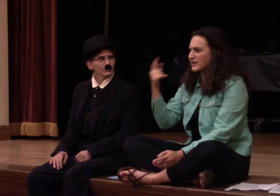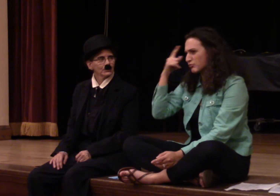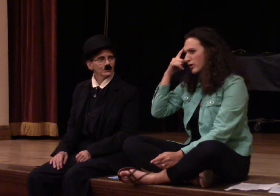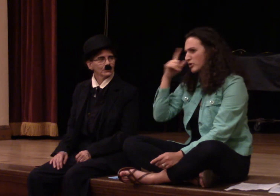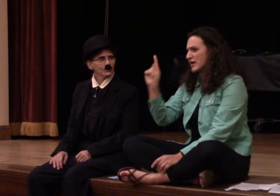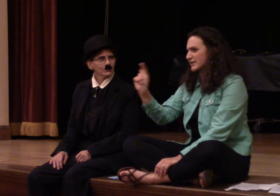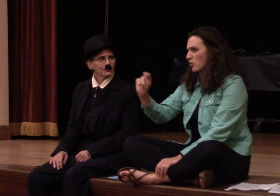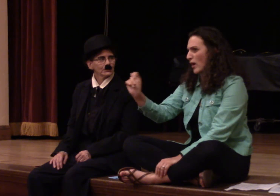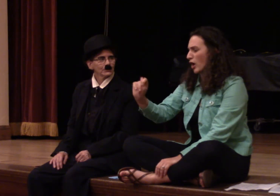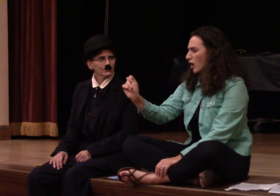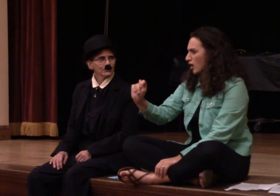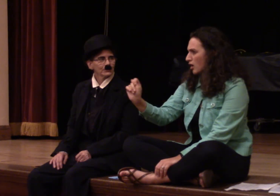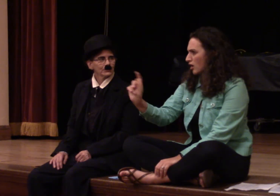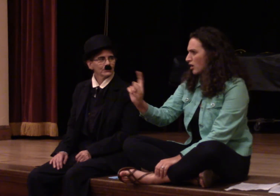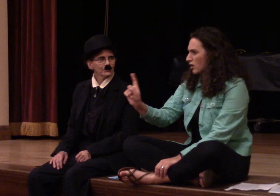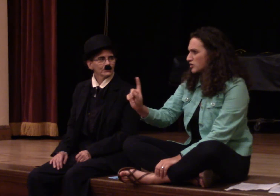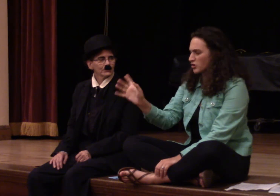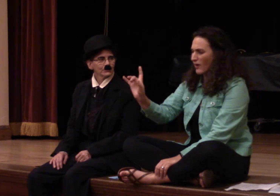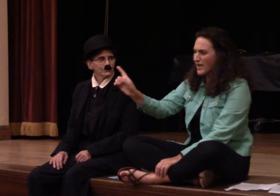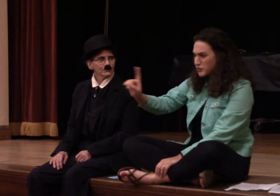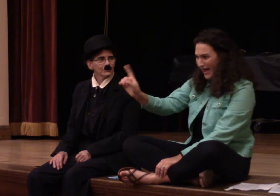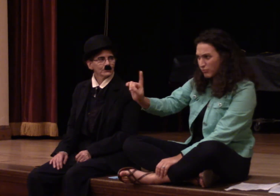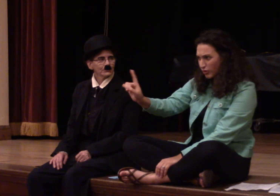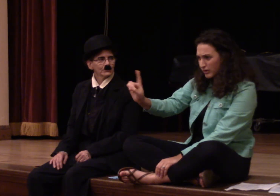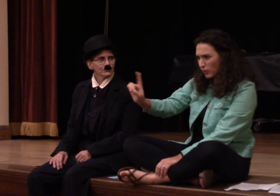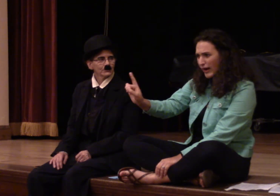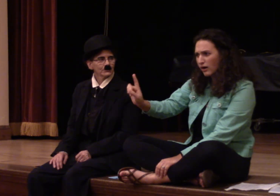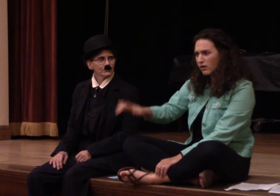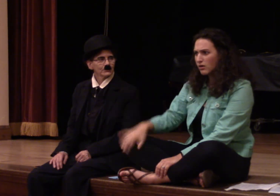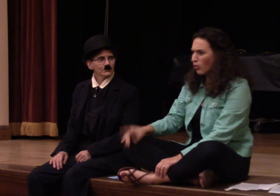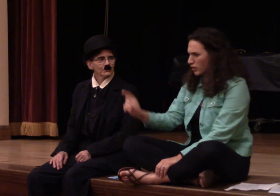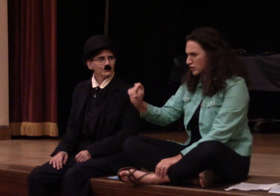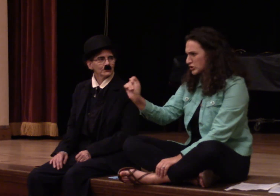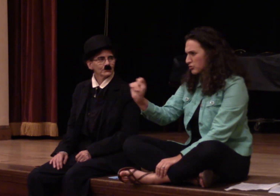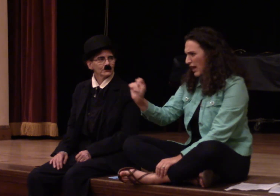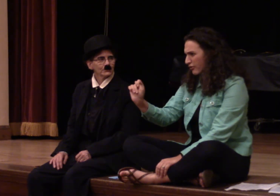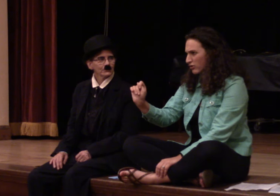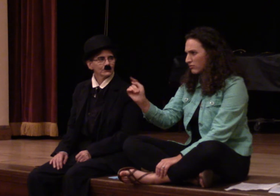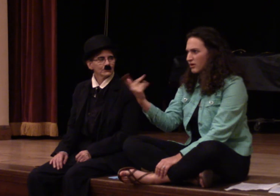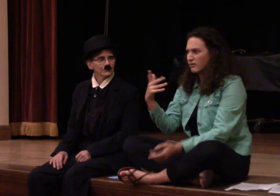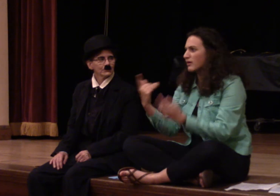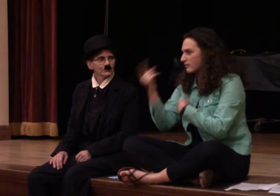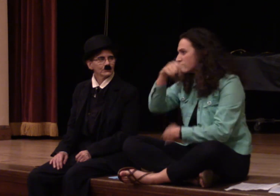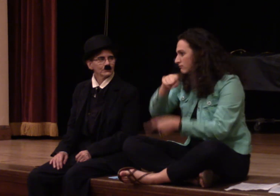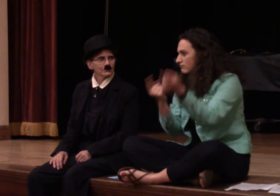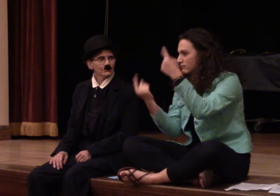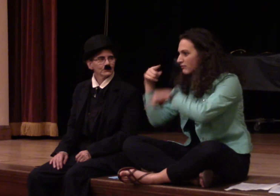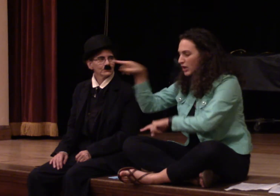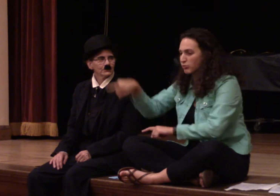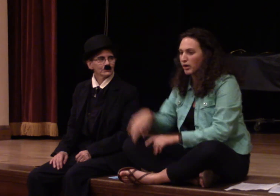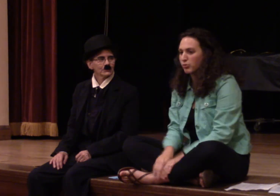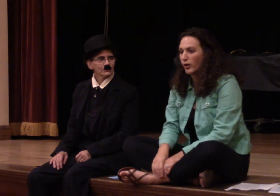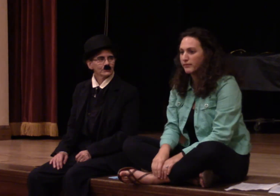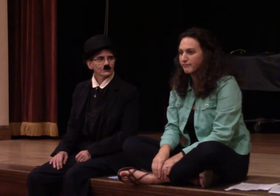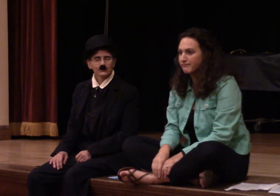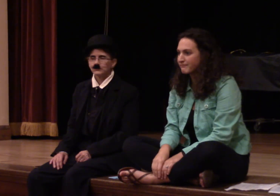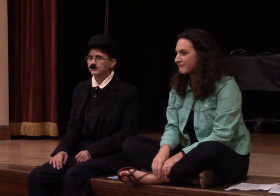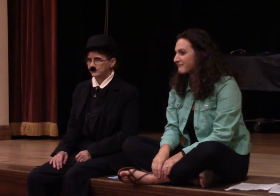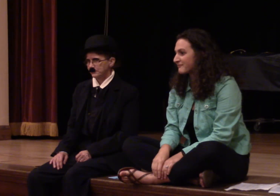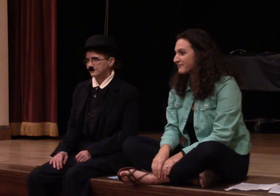pretty much asking where. So you can put in where, or you can just do bathroom, and they probably point.